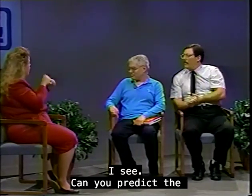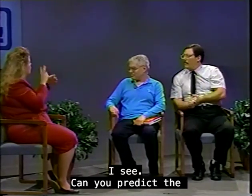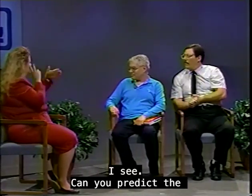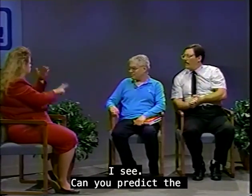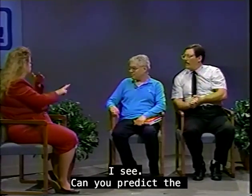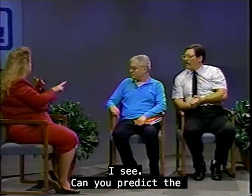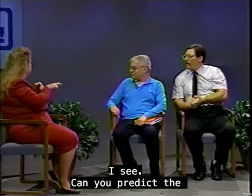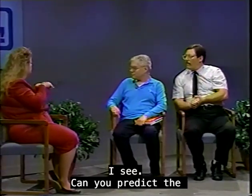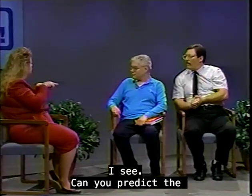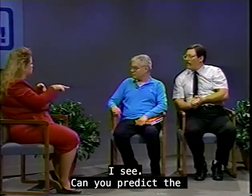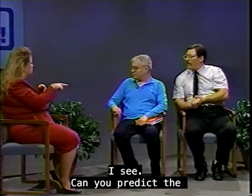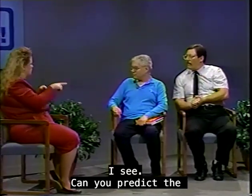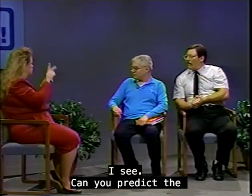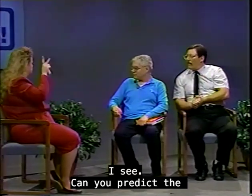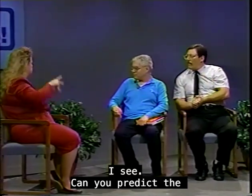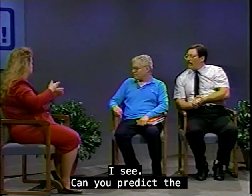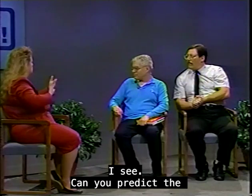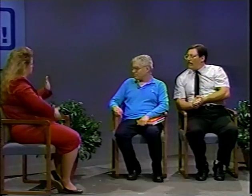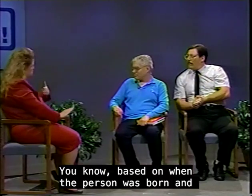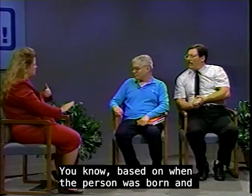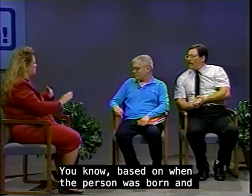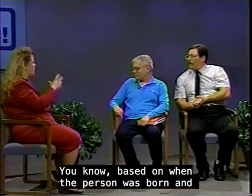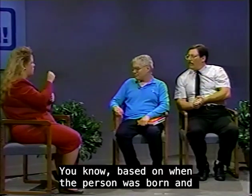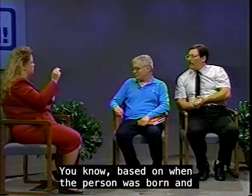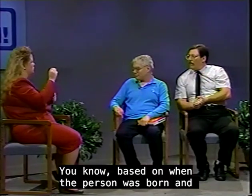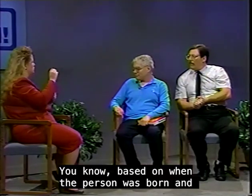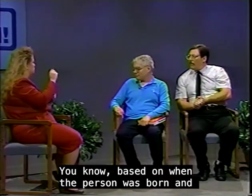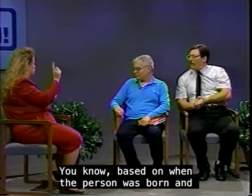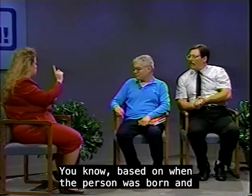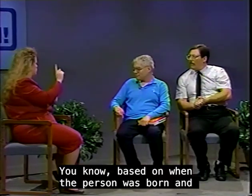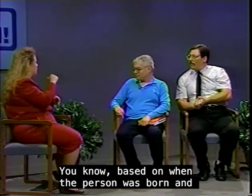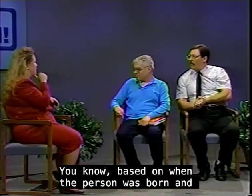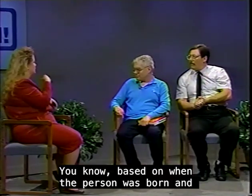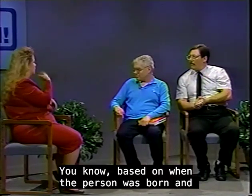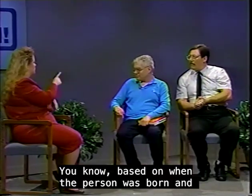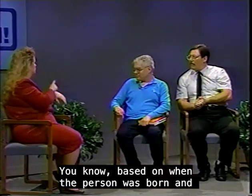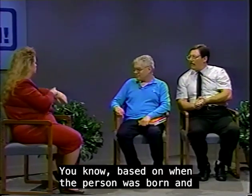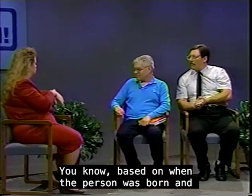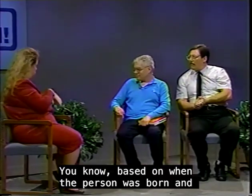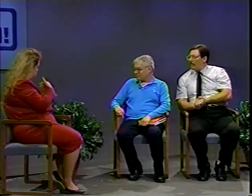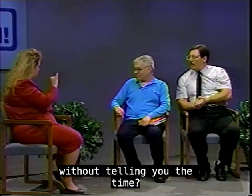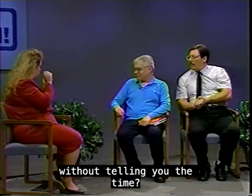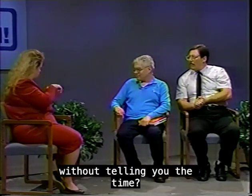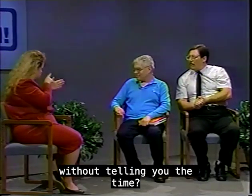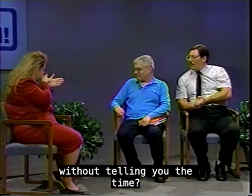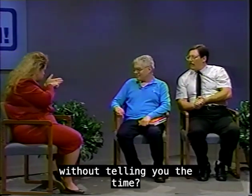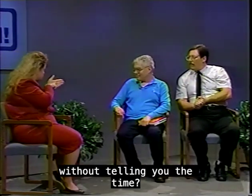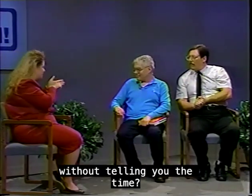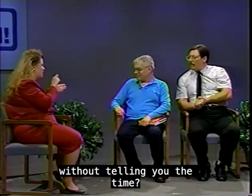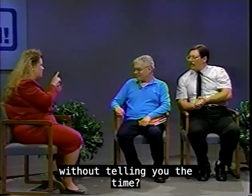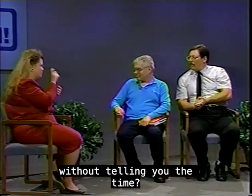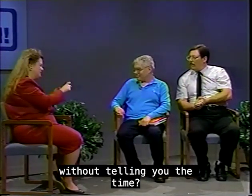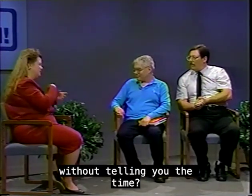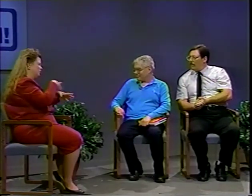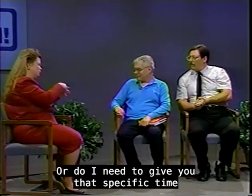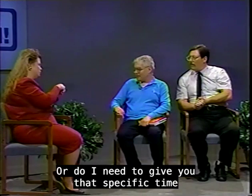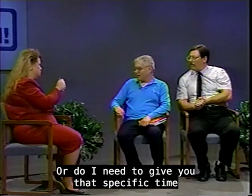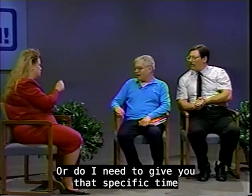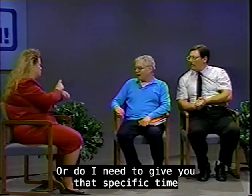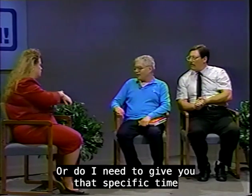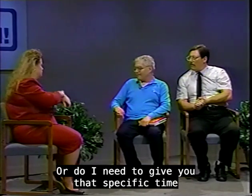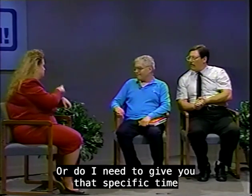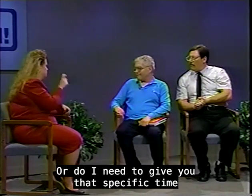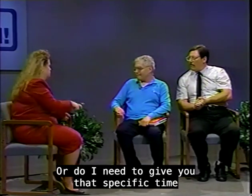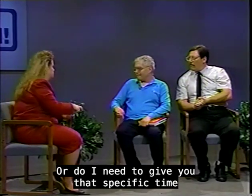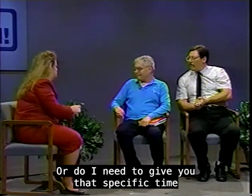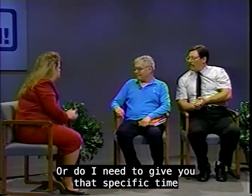I see. Can you predict the future, you know, based on when the person was born and all, without telling you the time?